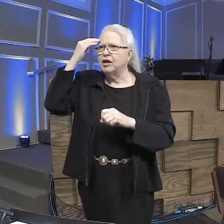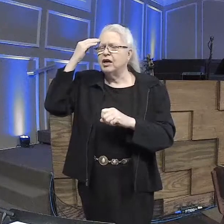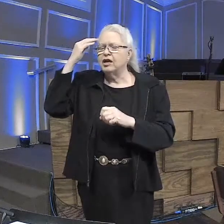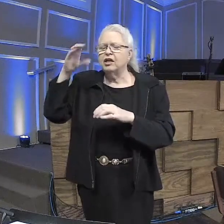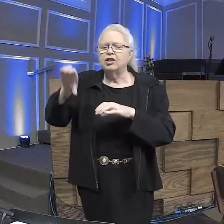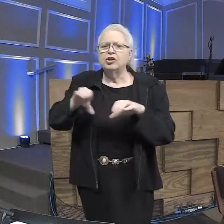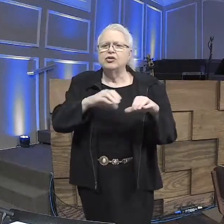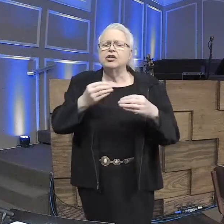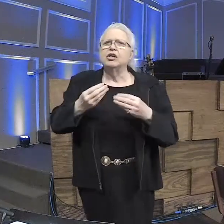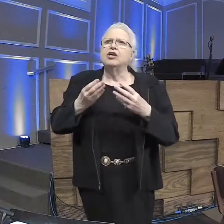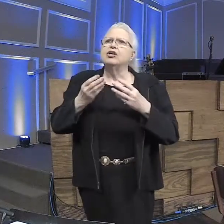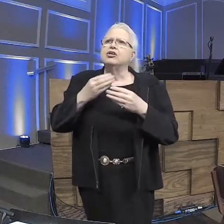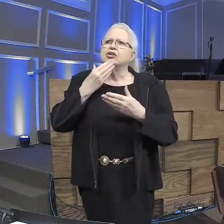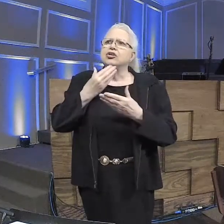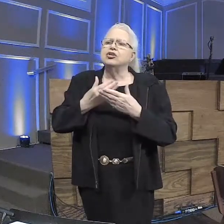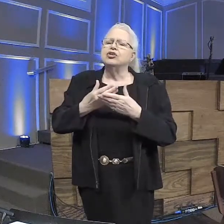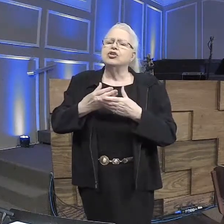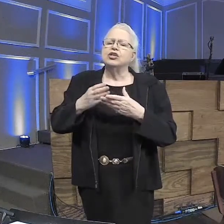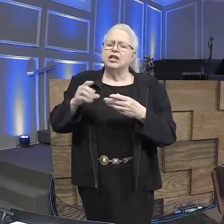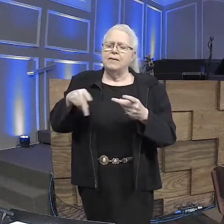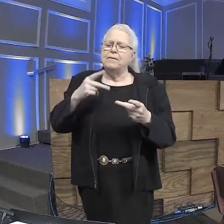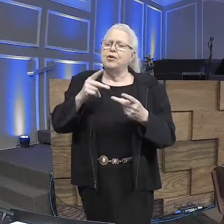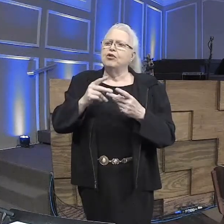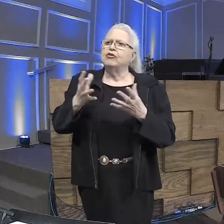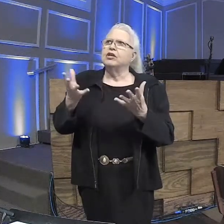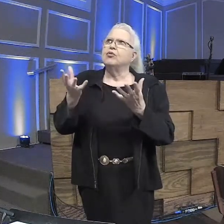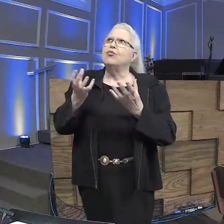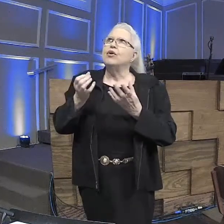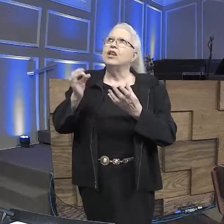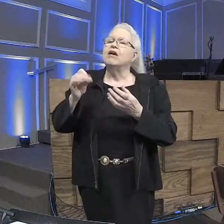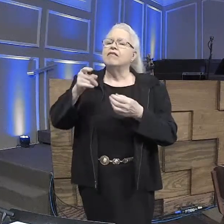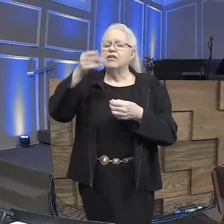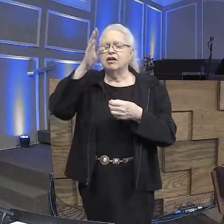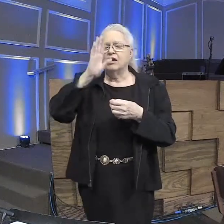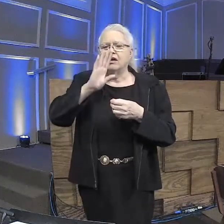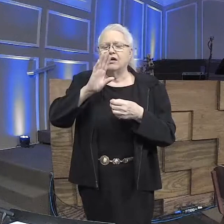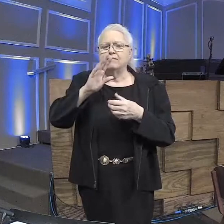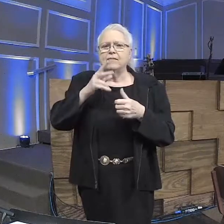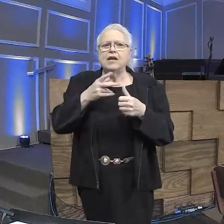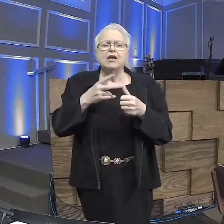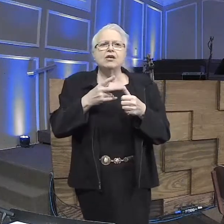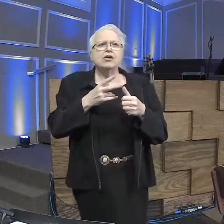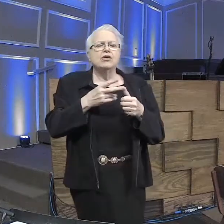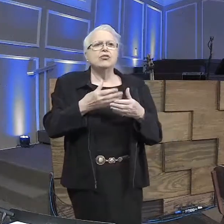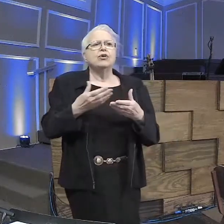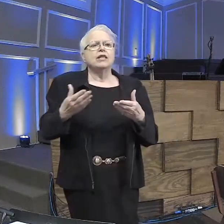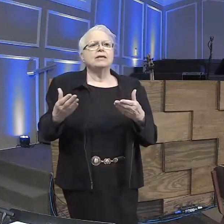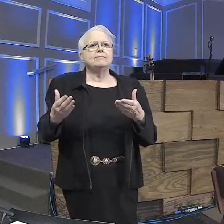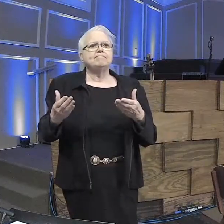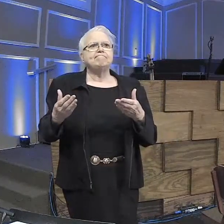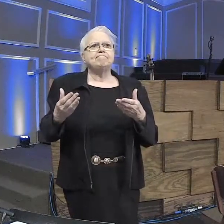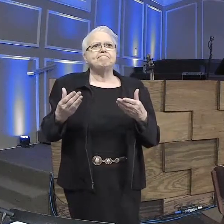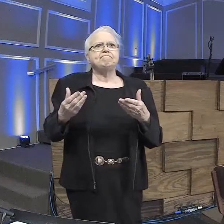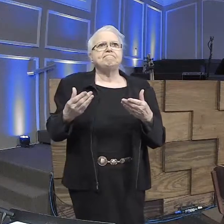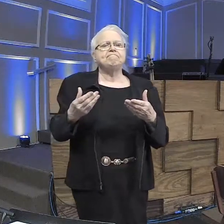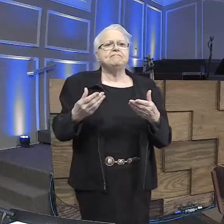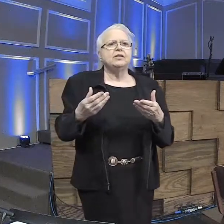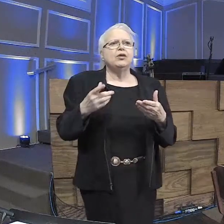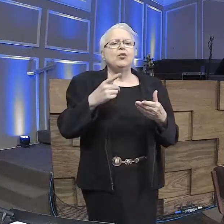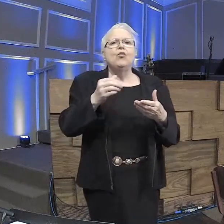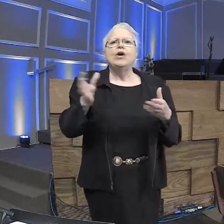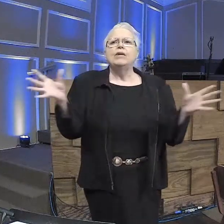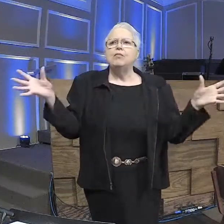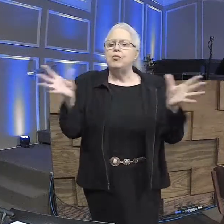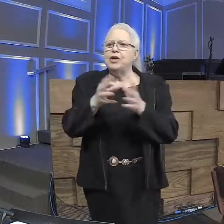will of God. Three things I notice about this unifying practice. First, what unifies us is